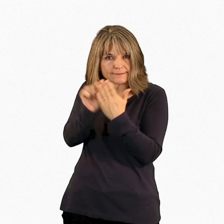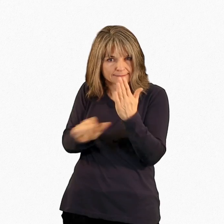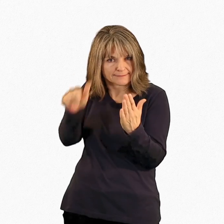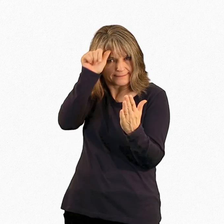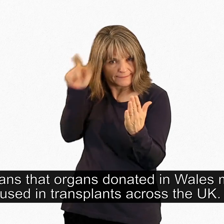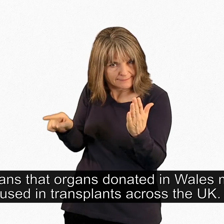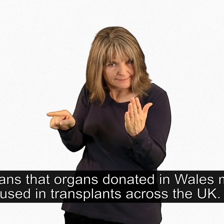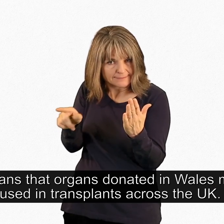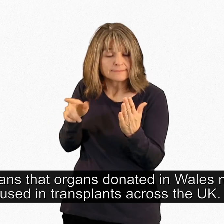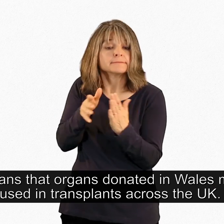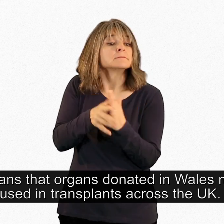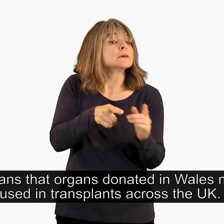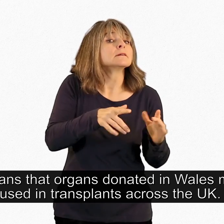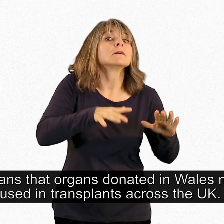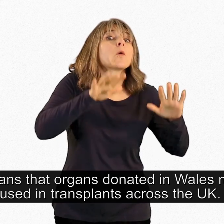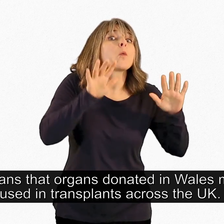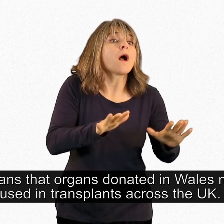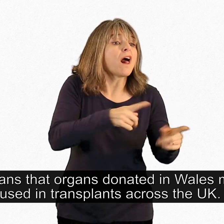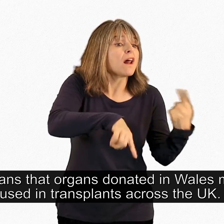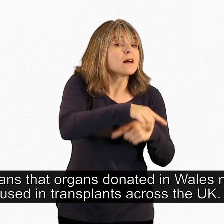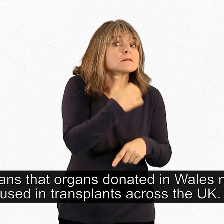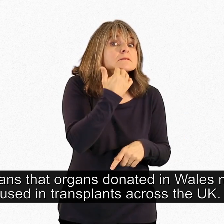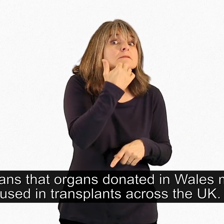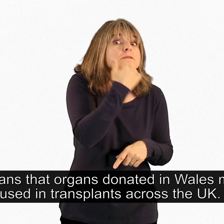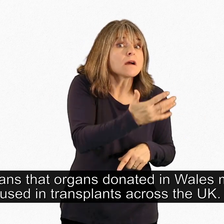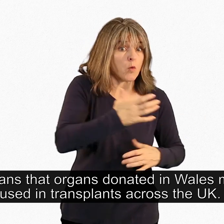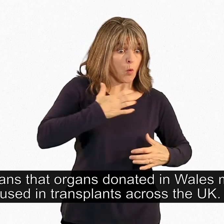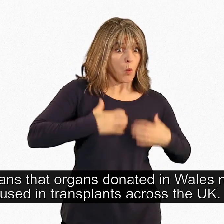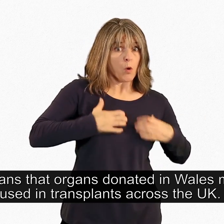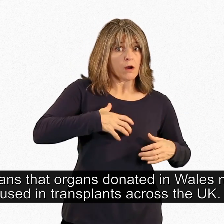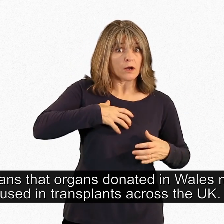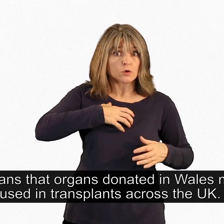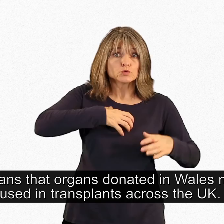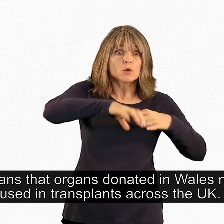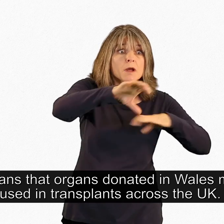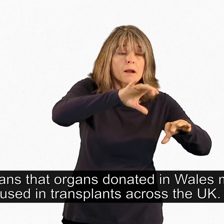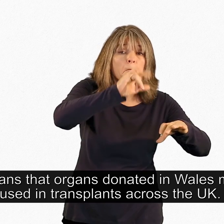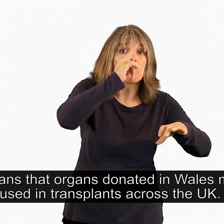This means that organs donated in Wales might be used in transplants across the UK